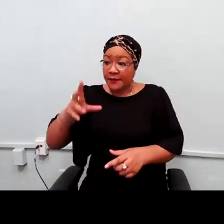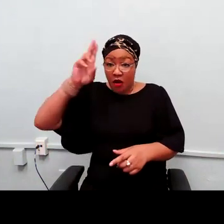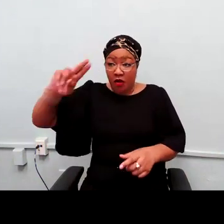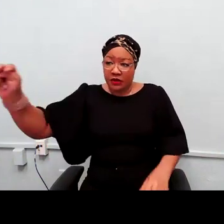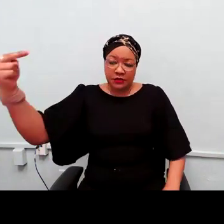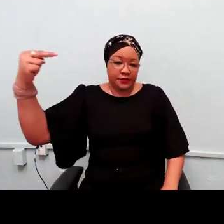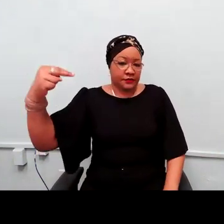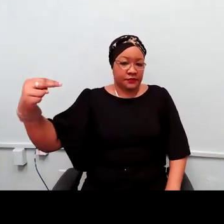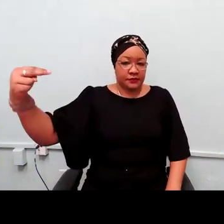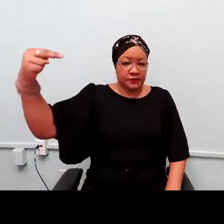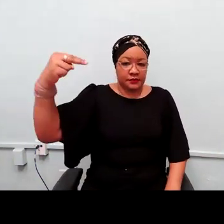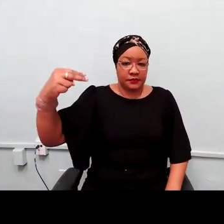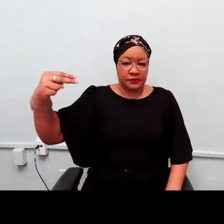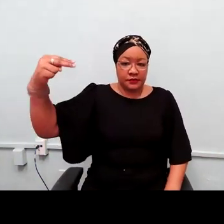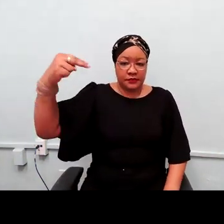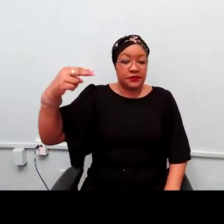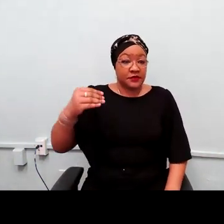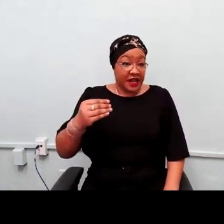she knows she will be next.